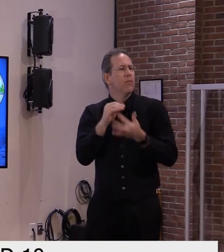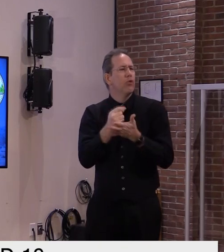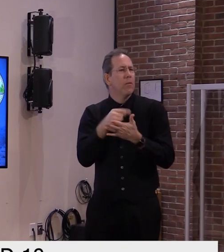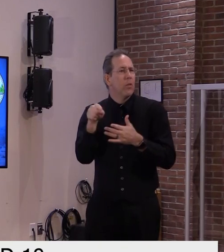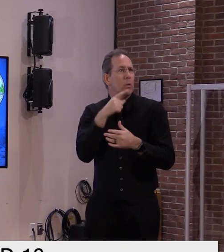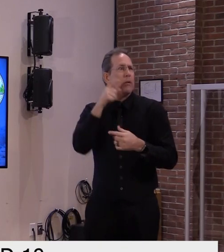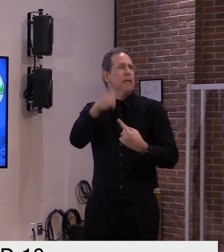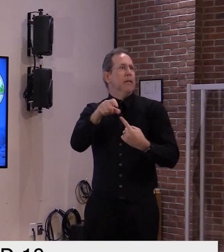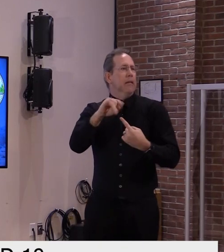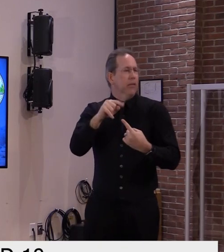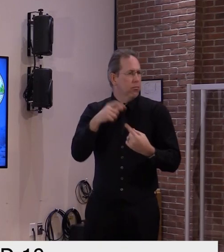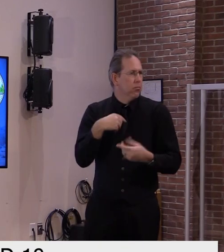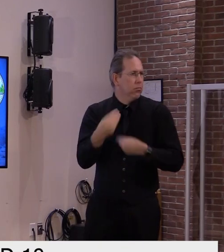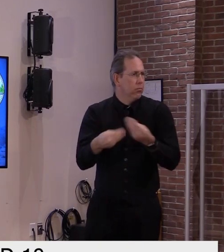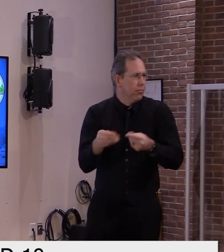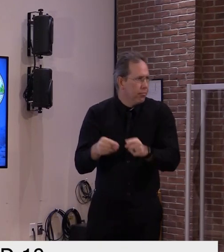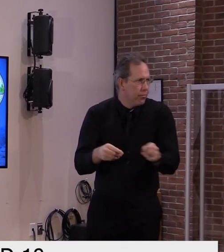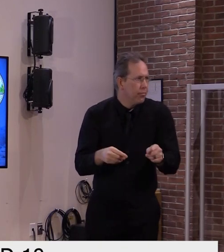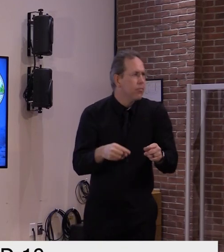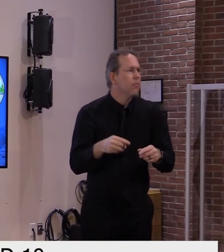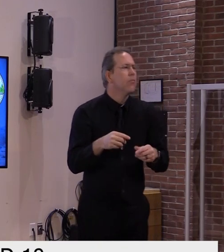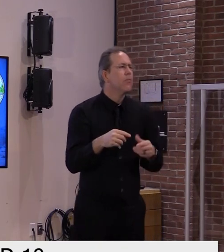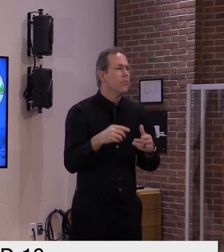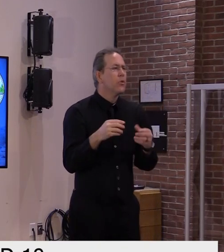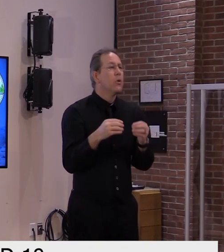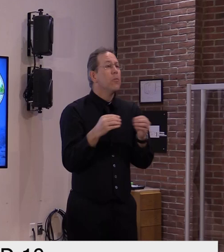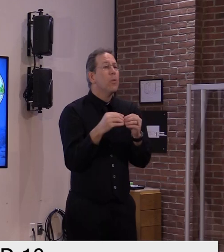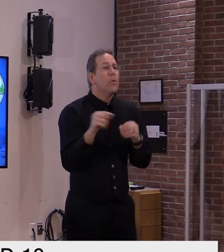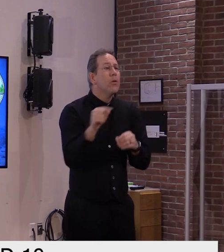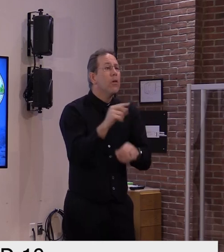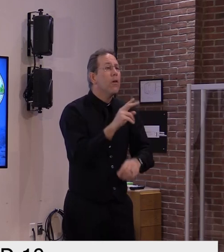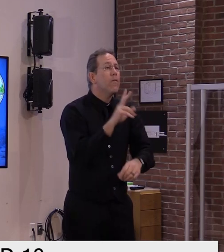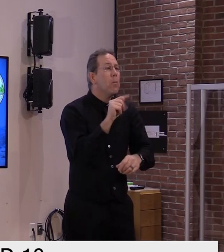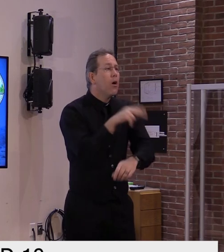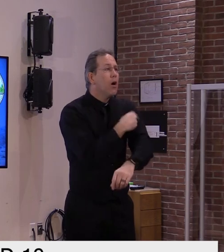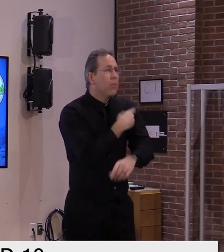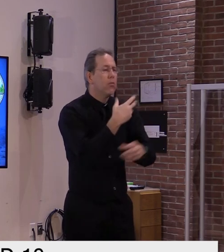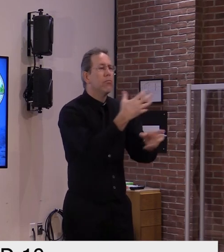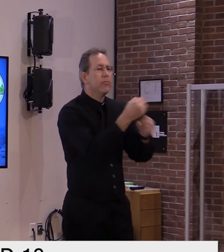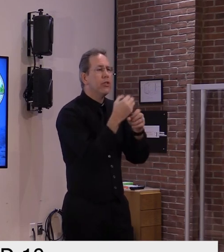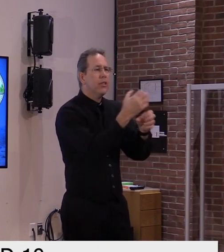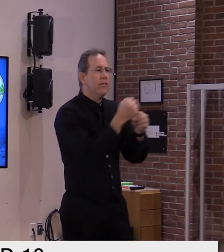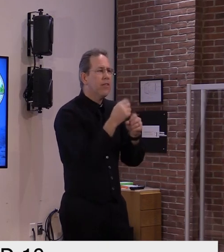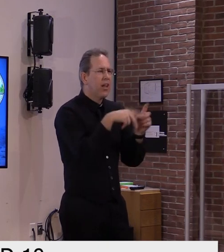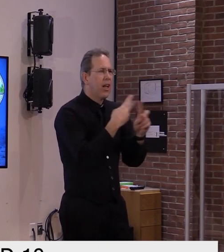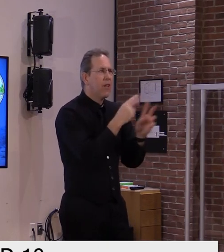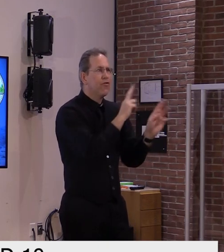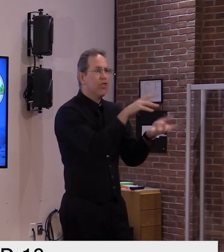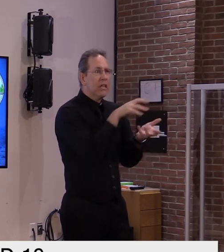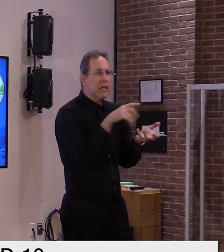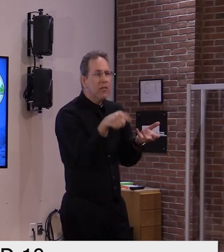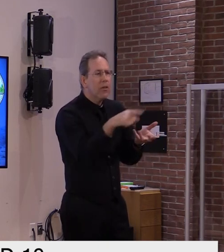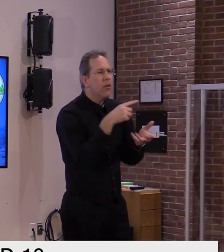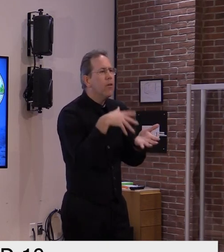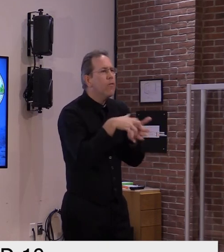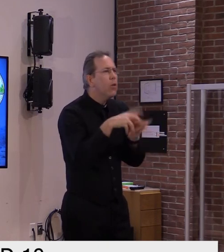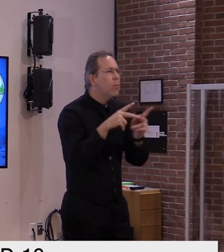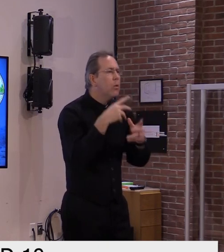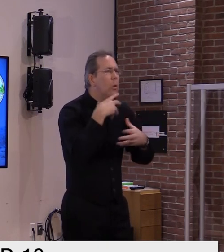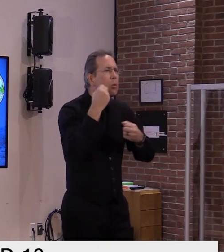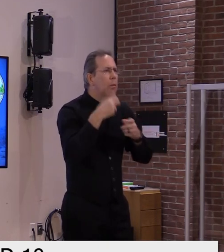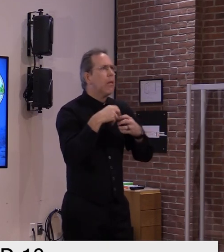in the pandemic when hospitals are admitting more COVID patients, should they feel that the risk-benefit ratio